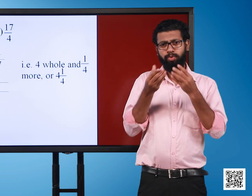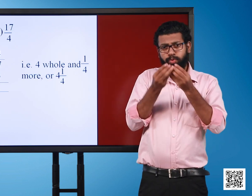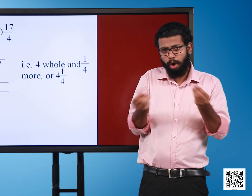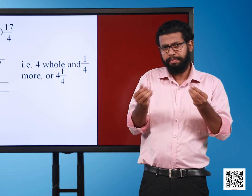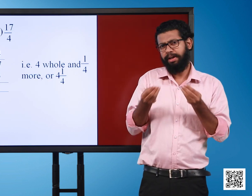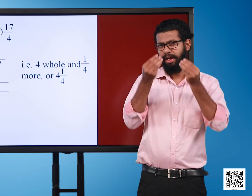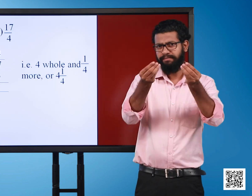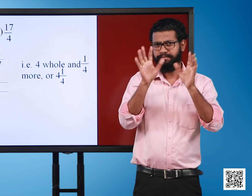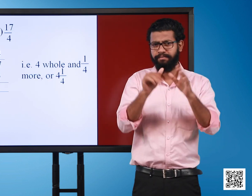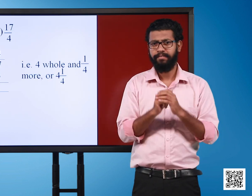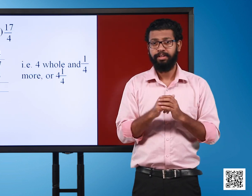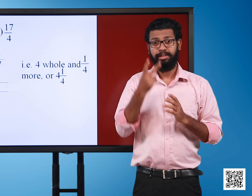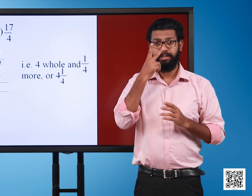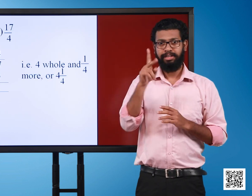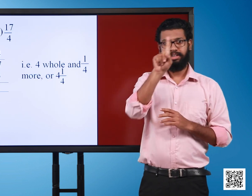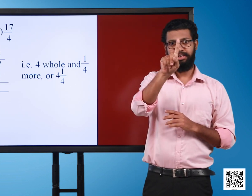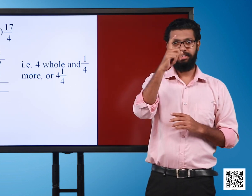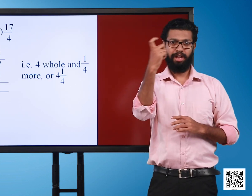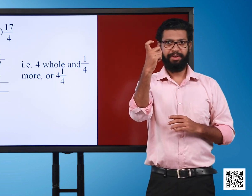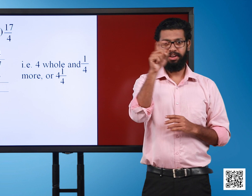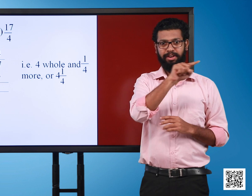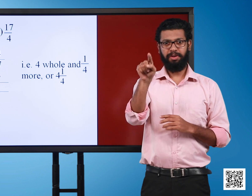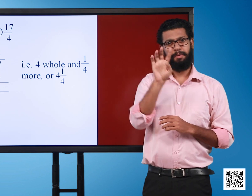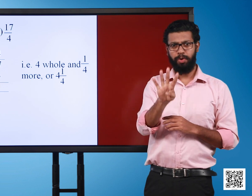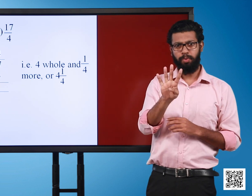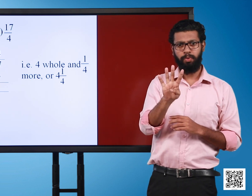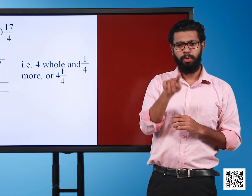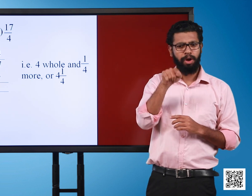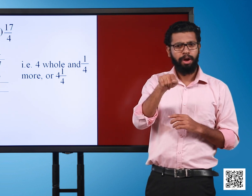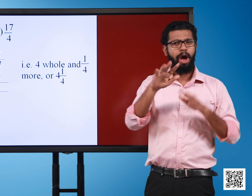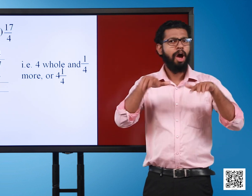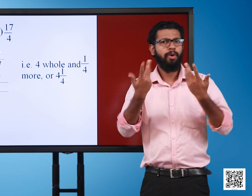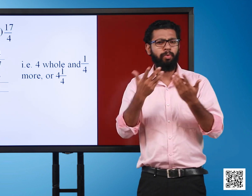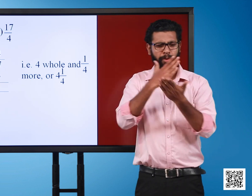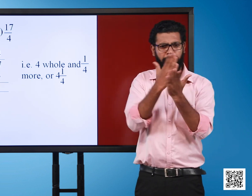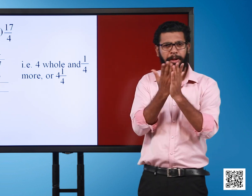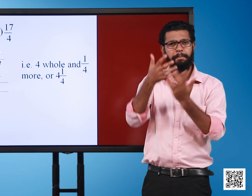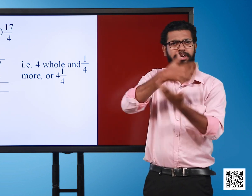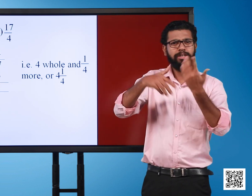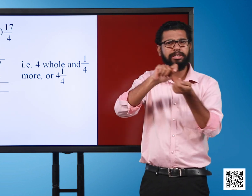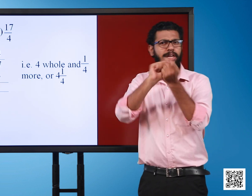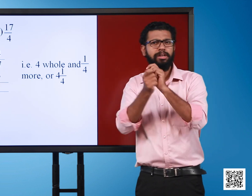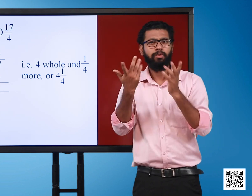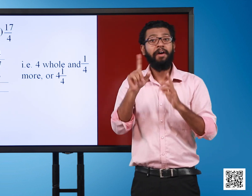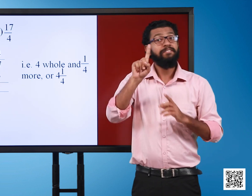Solution. A. 17 upon 4. 17 divided by 4.